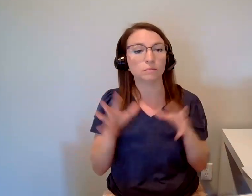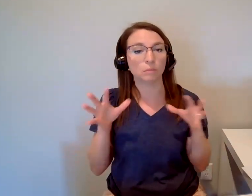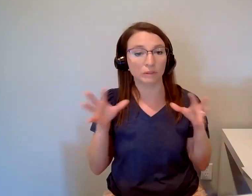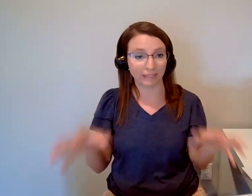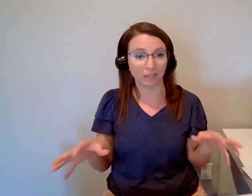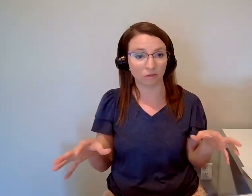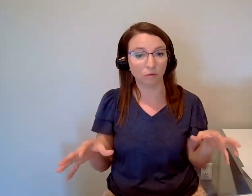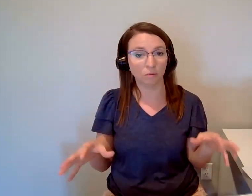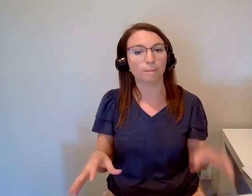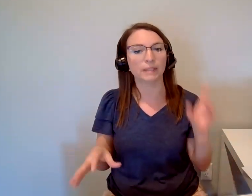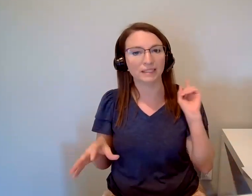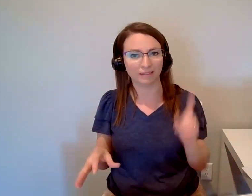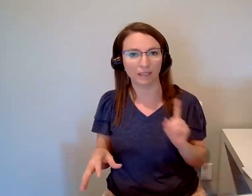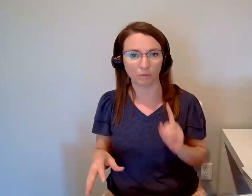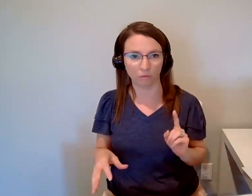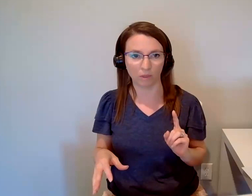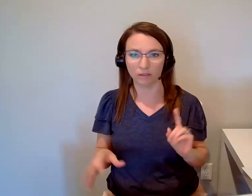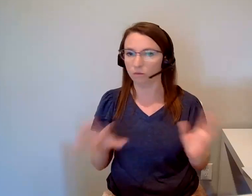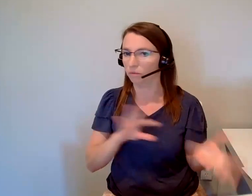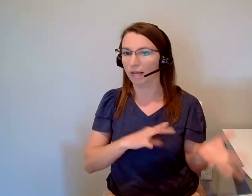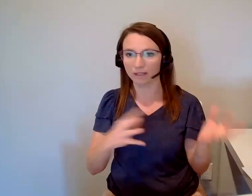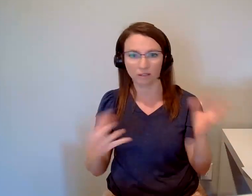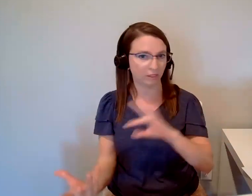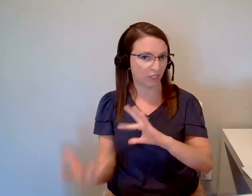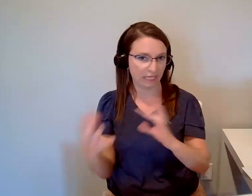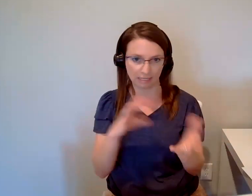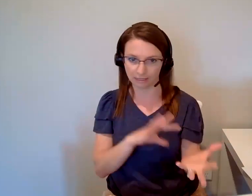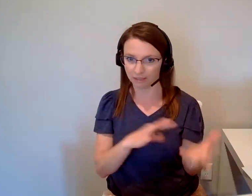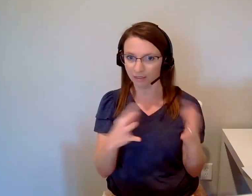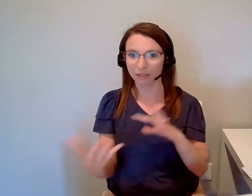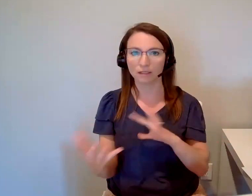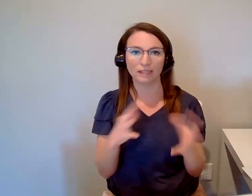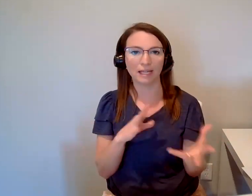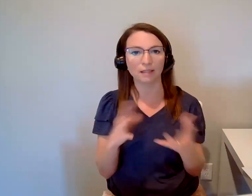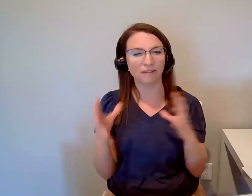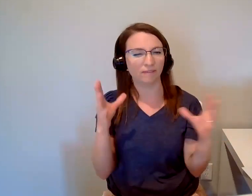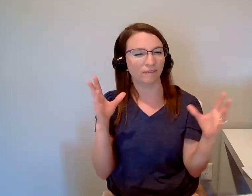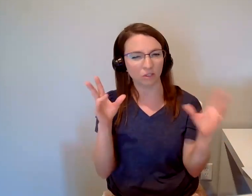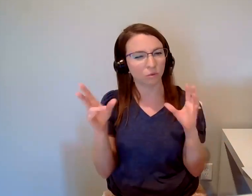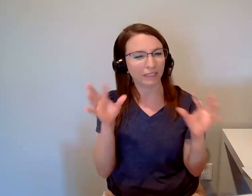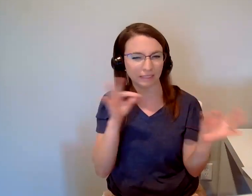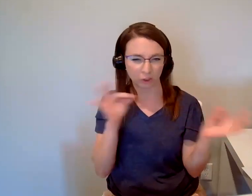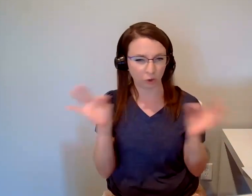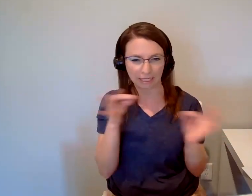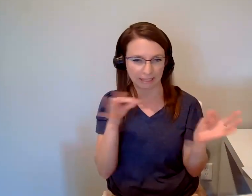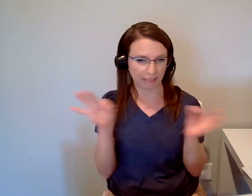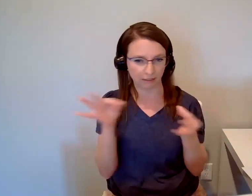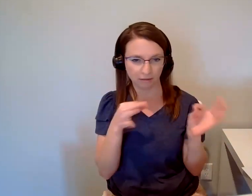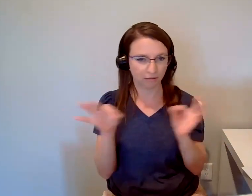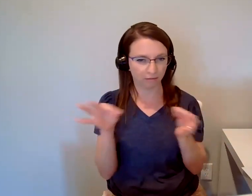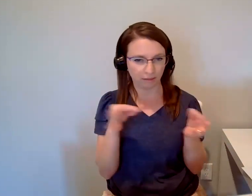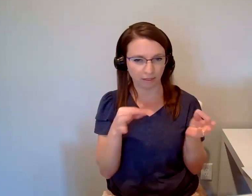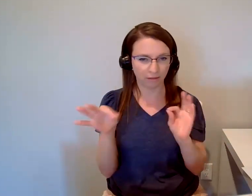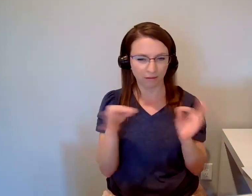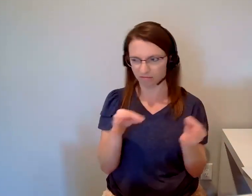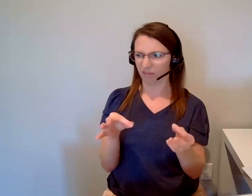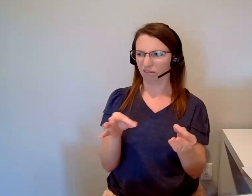most natural, but stick with one. Do not switch hands because that can be visually distracting. Okay. Like,